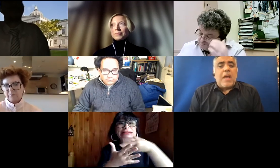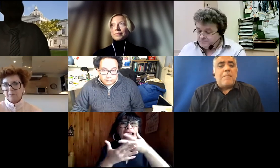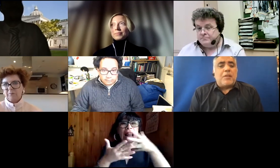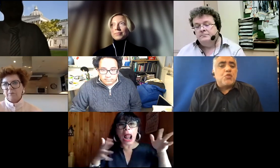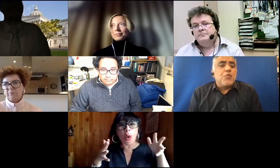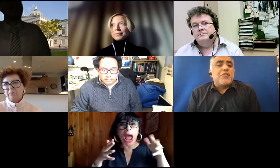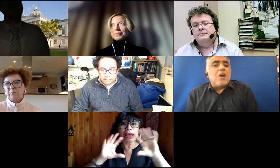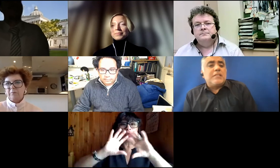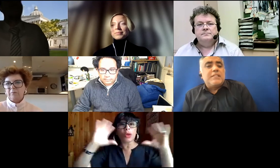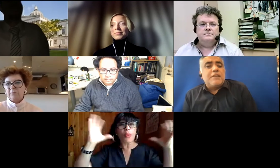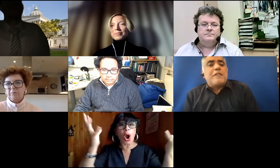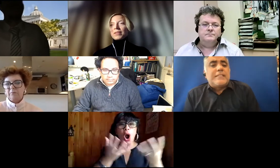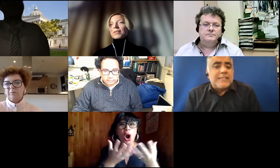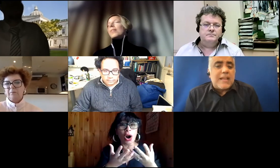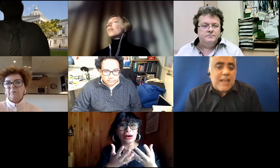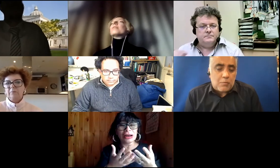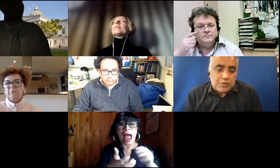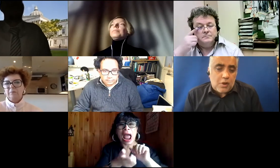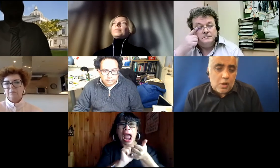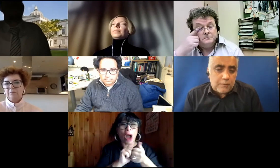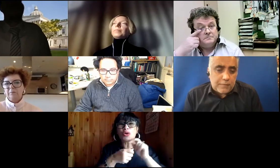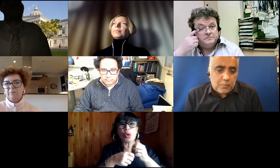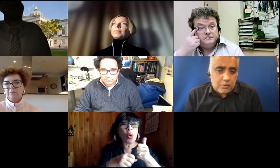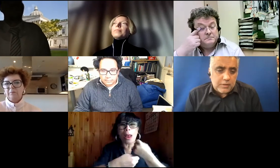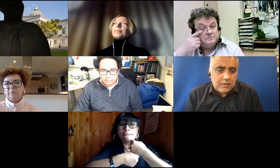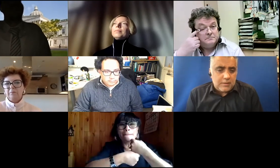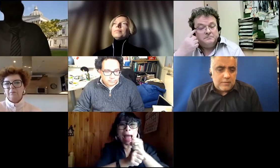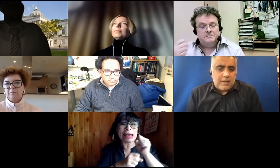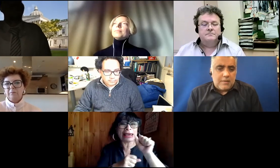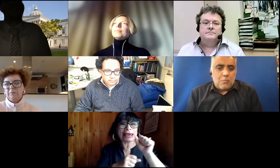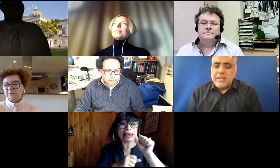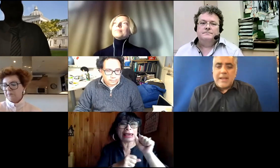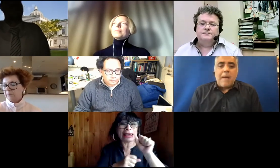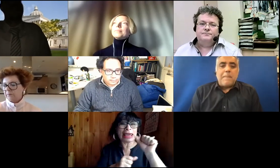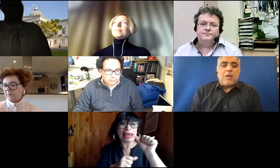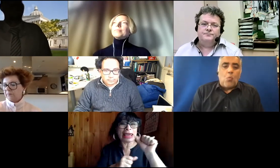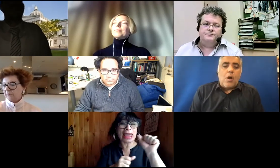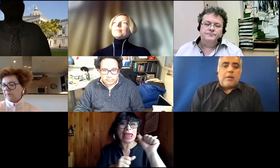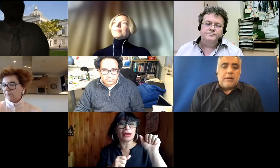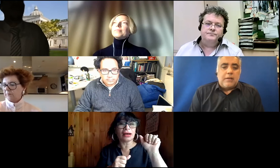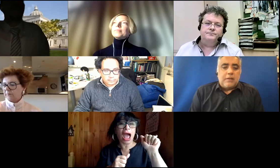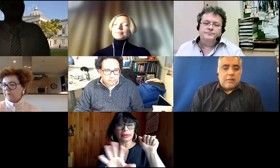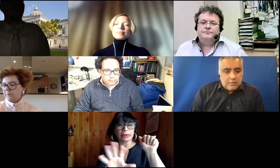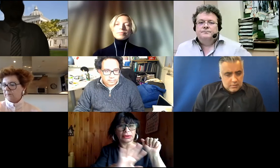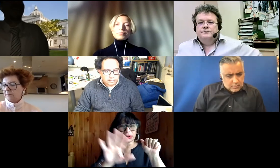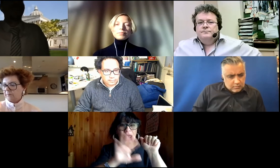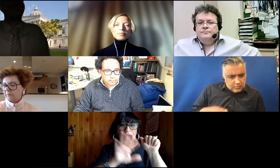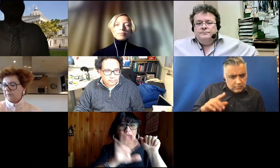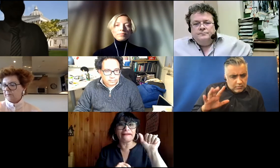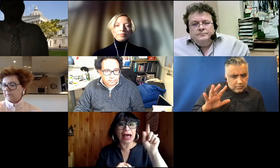understand, we have about 2,000 different sign languages all over the world. We cannot make one.